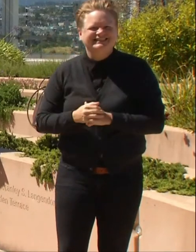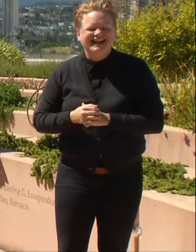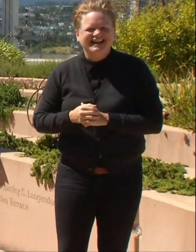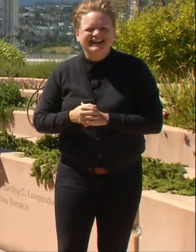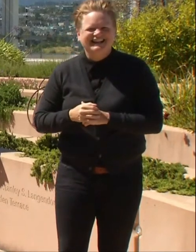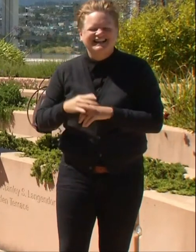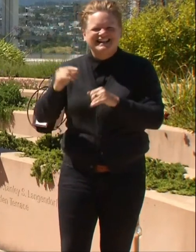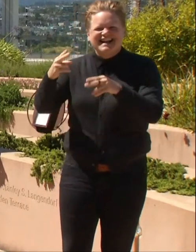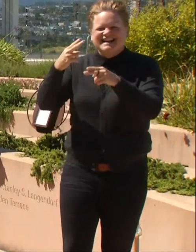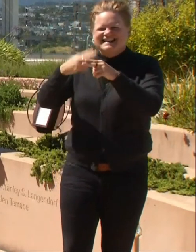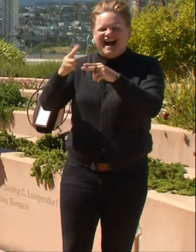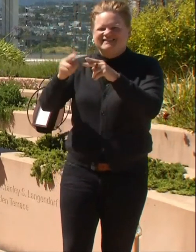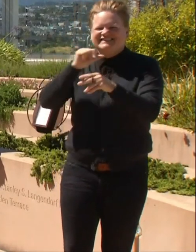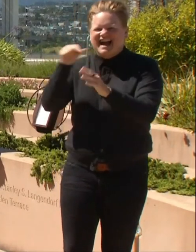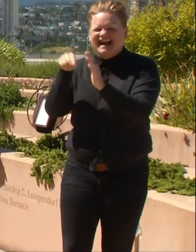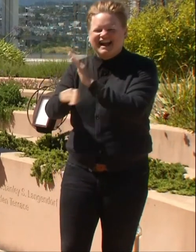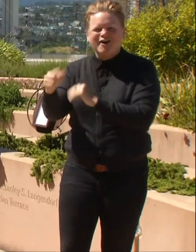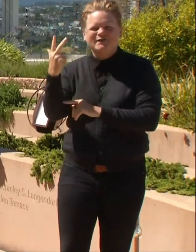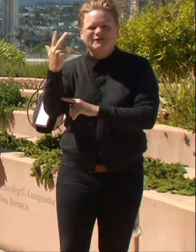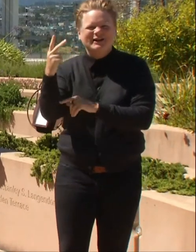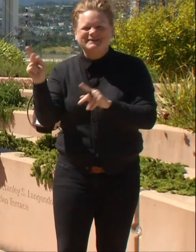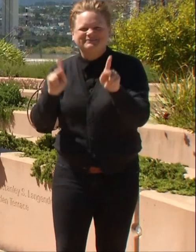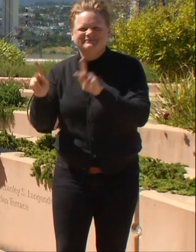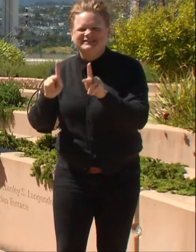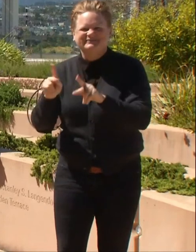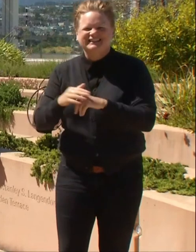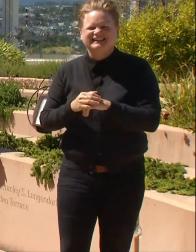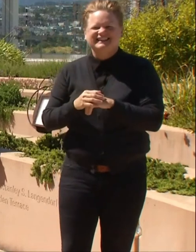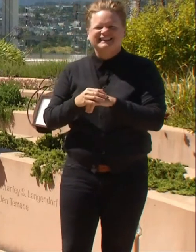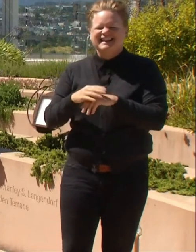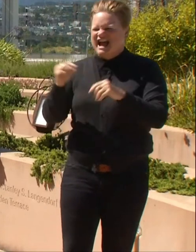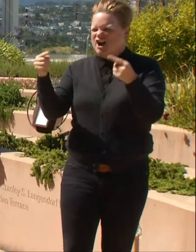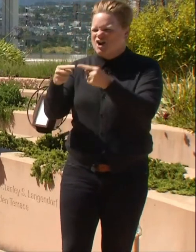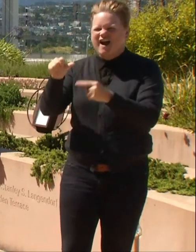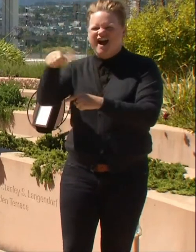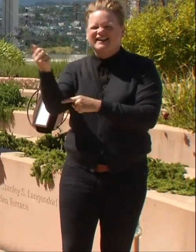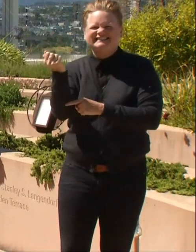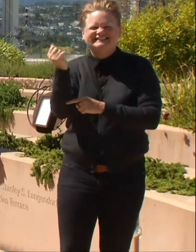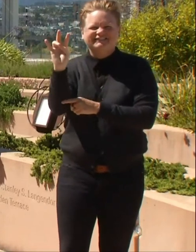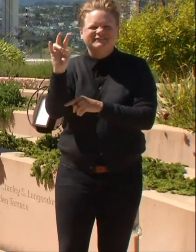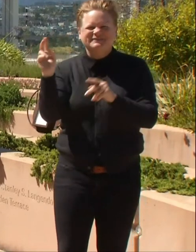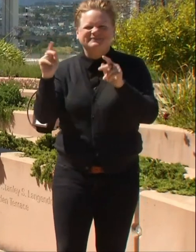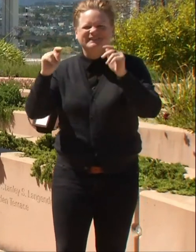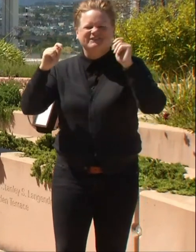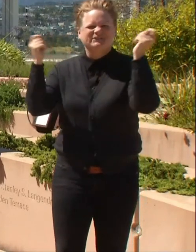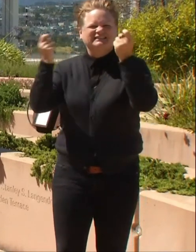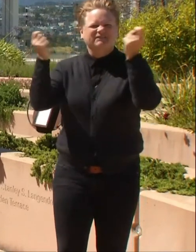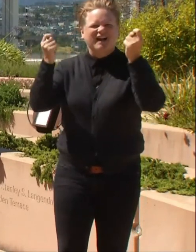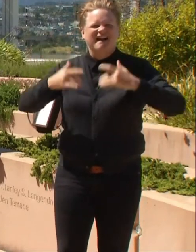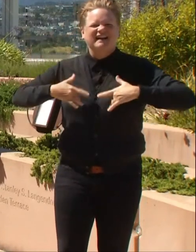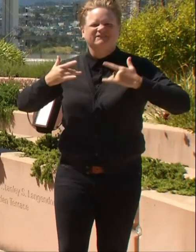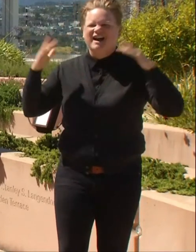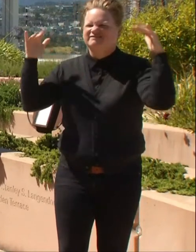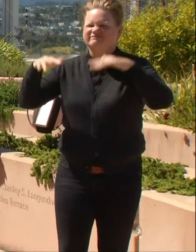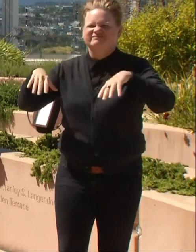3 people and wound 17 others at the Guild Award Festival that we all love to attend to each year. I have worked